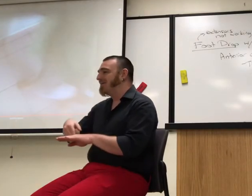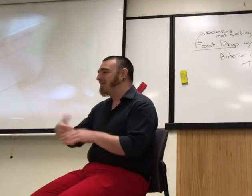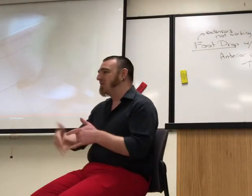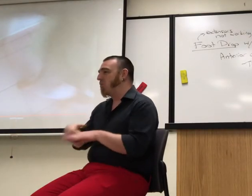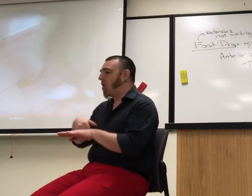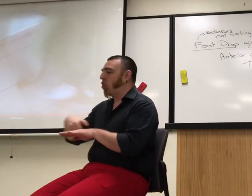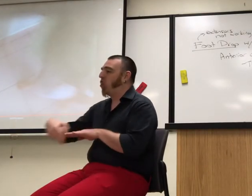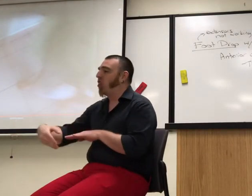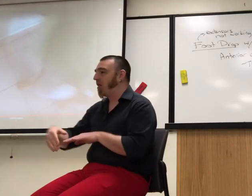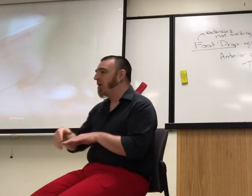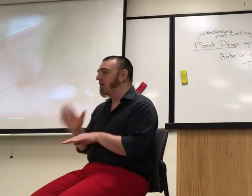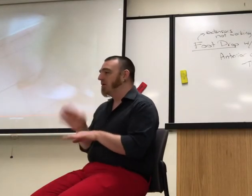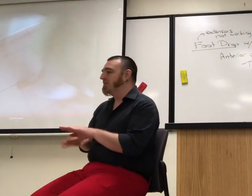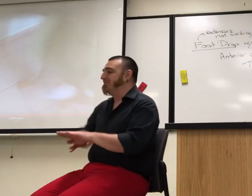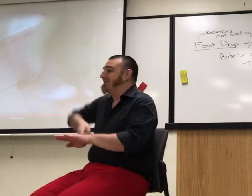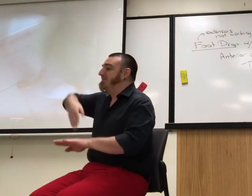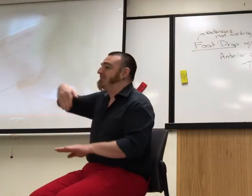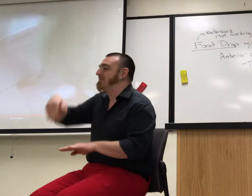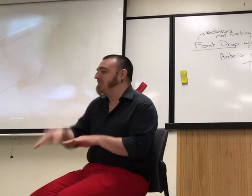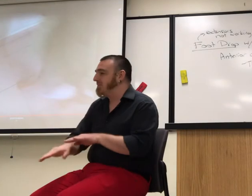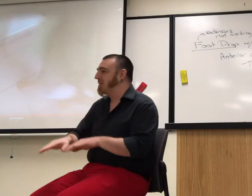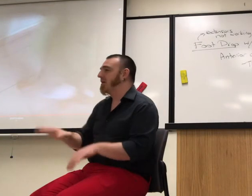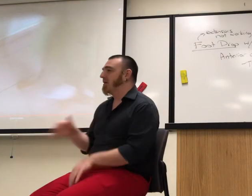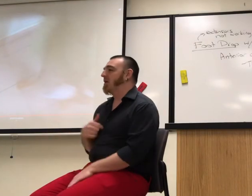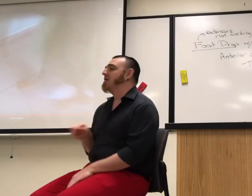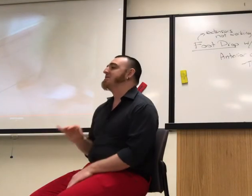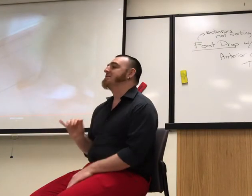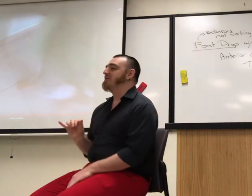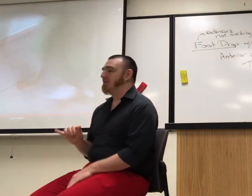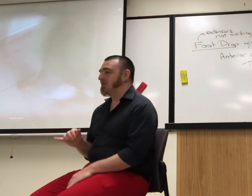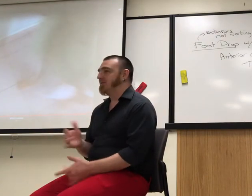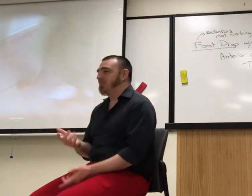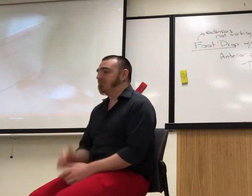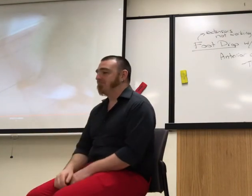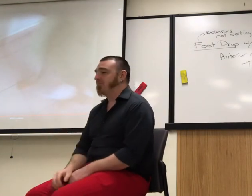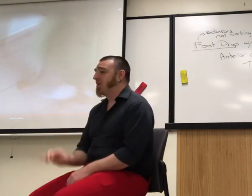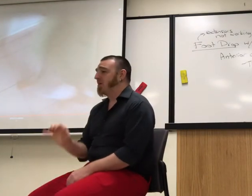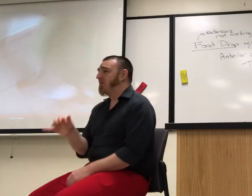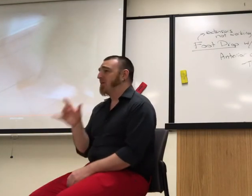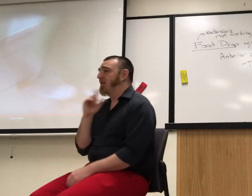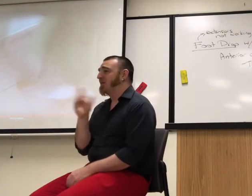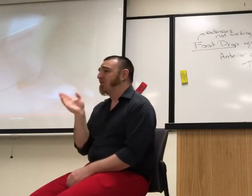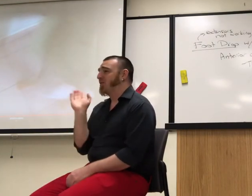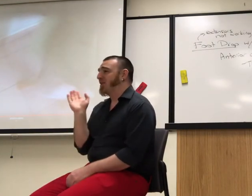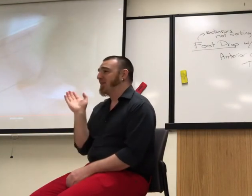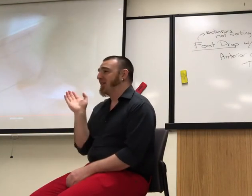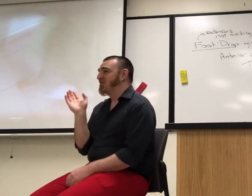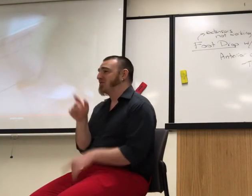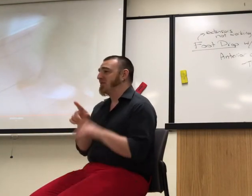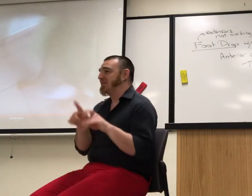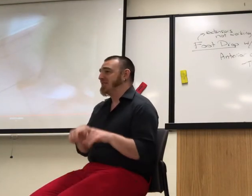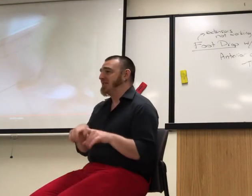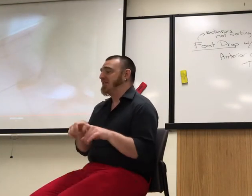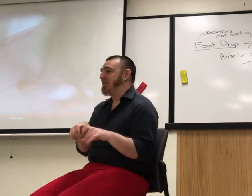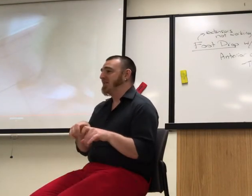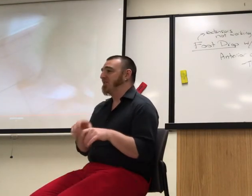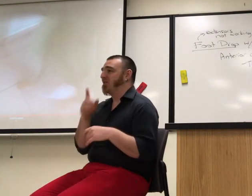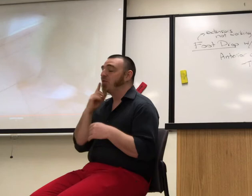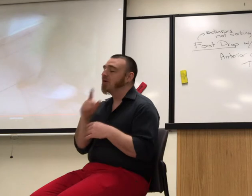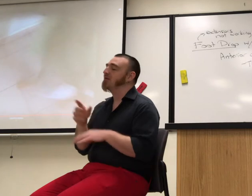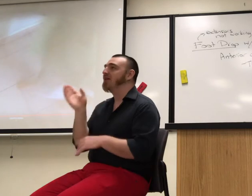that's the last one. All right, so that concludes the material for lecture exam 6. The exam will become